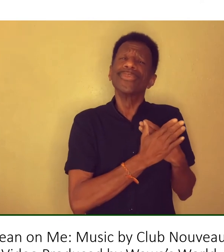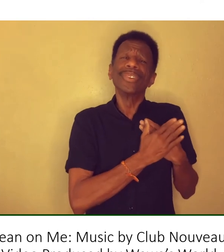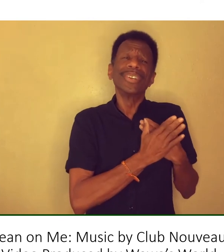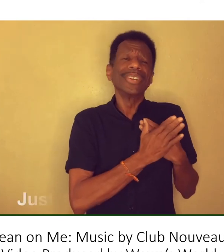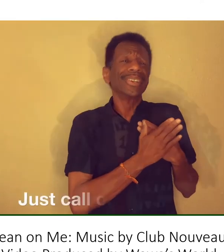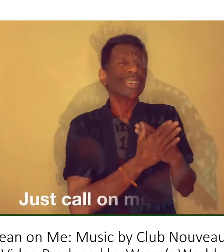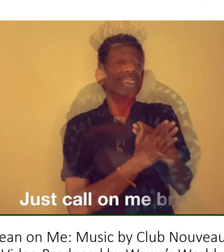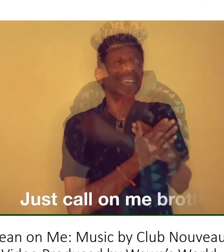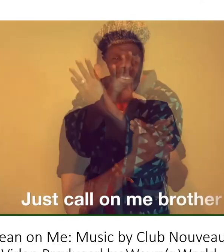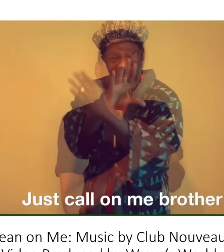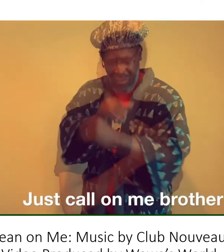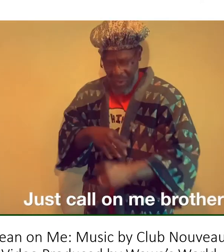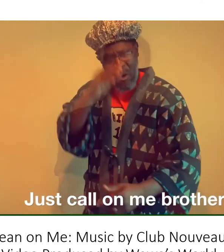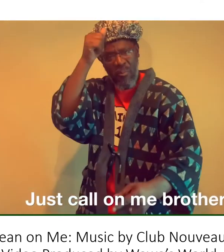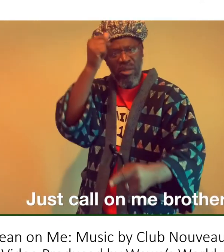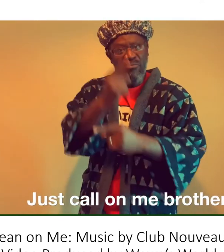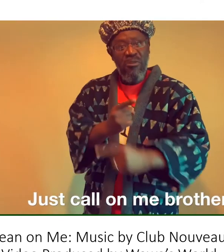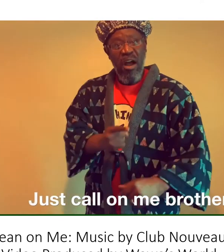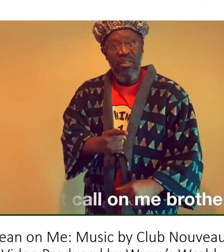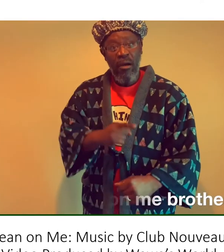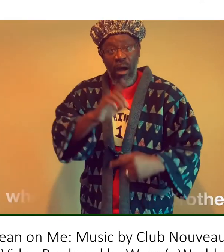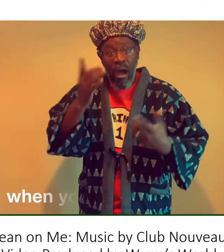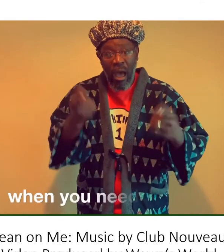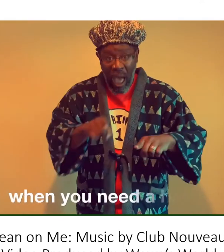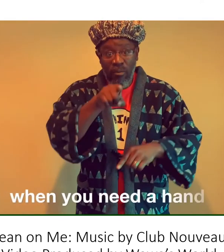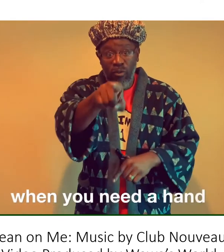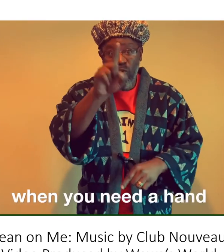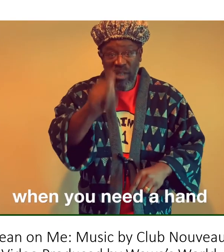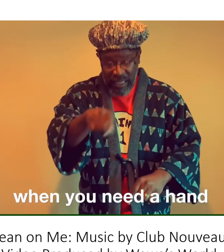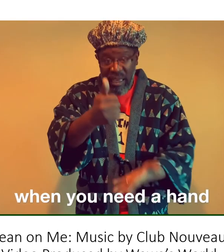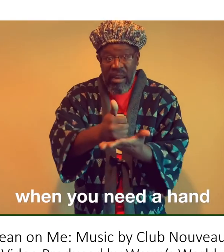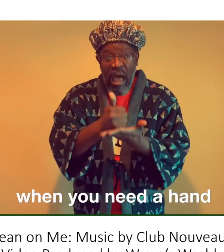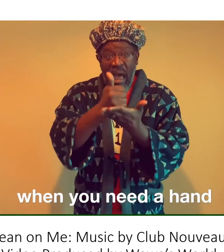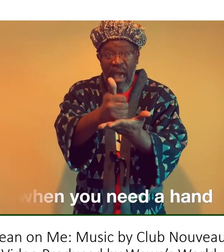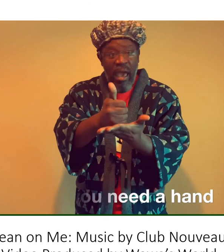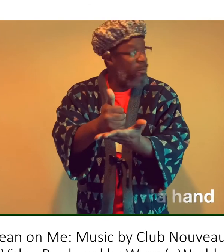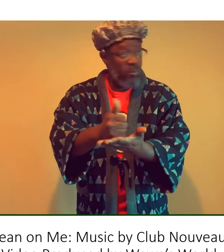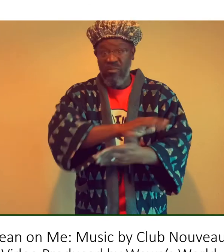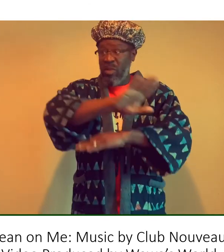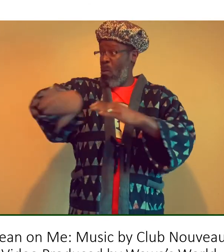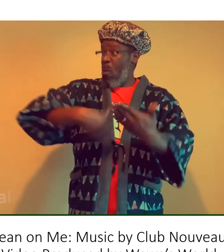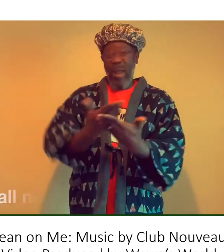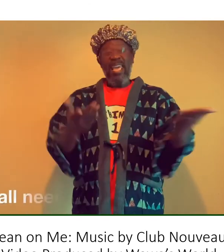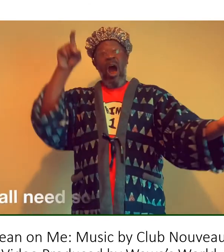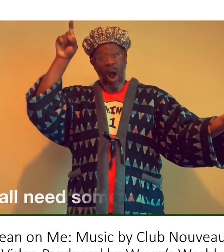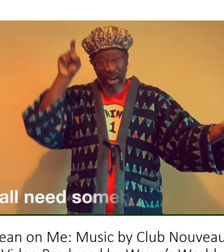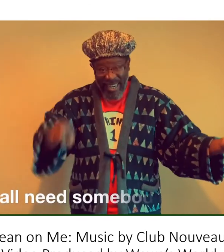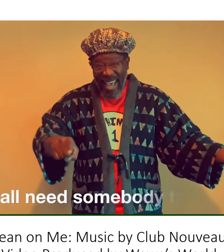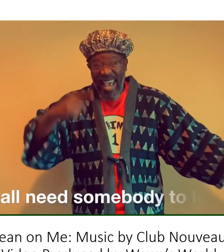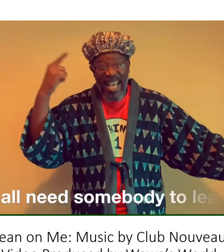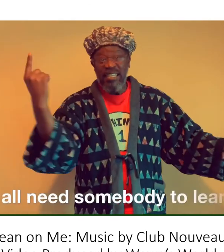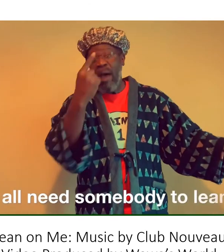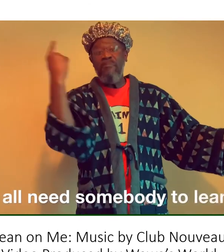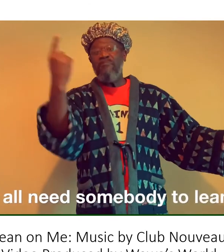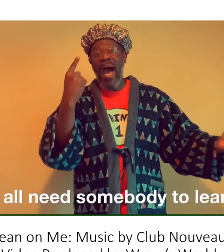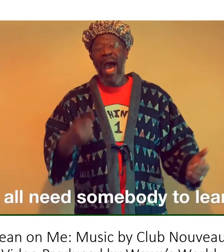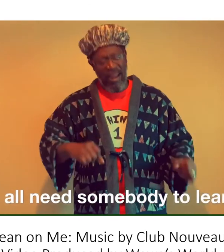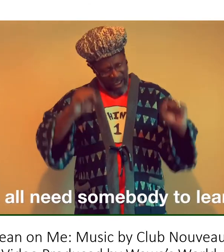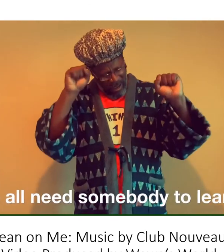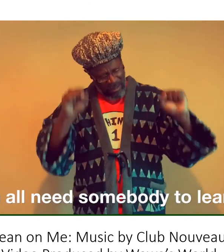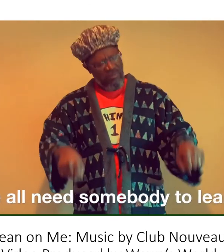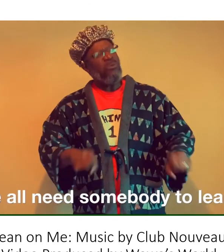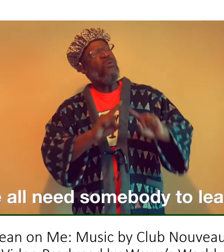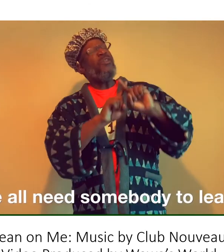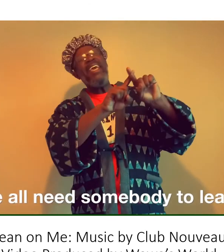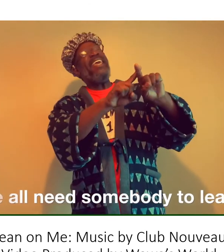You just call on me, brother, when you need a hand. We all need somebody